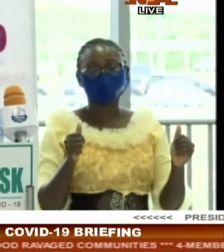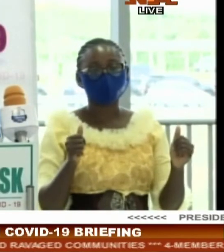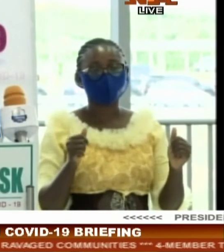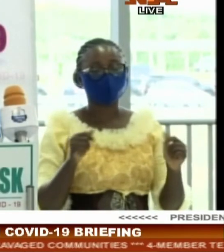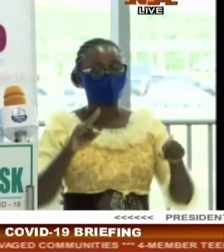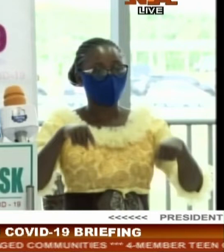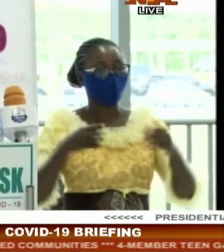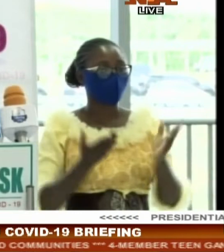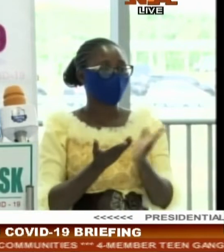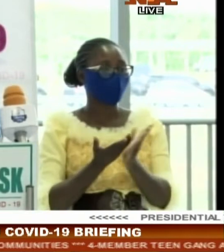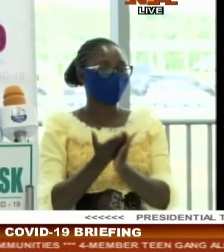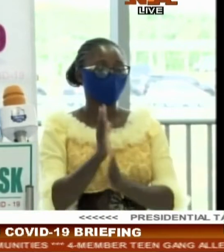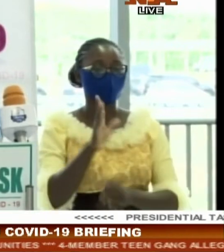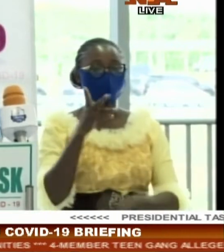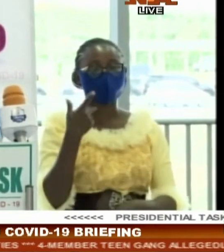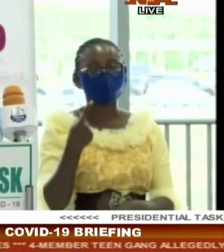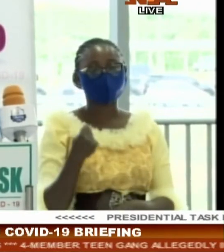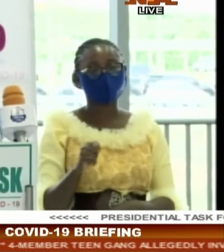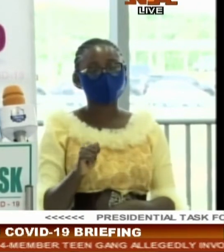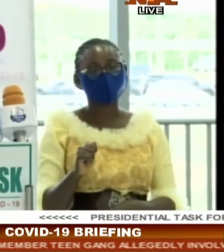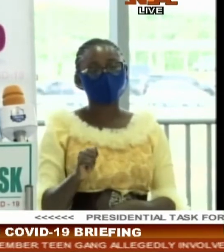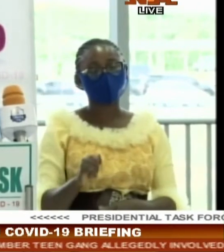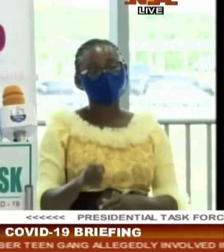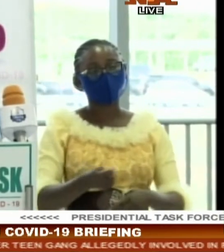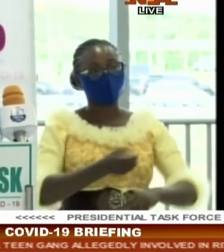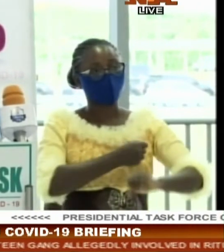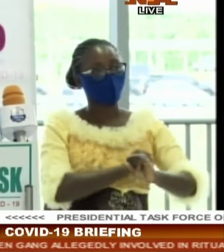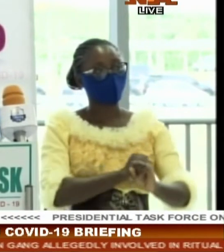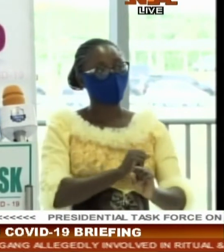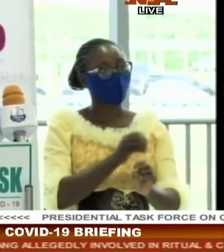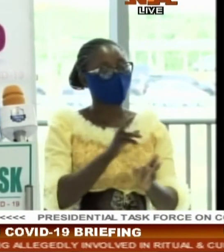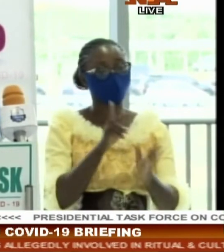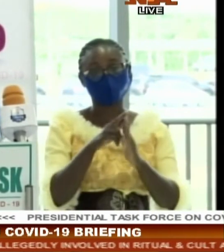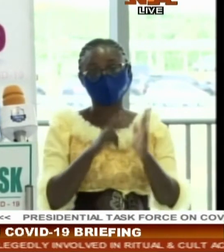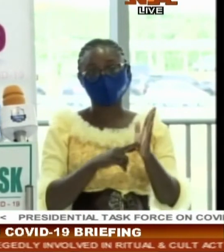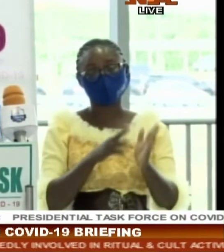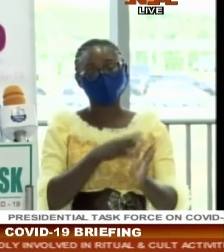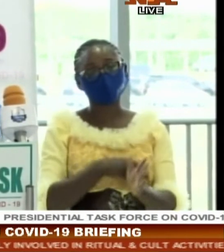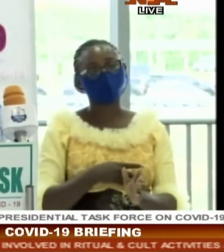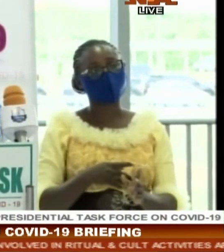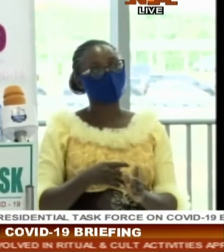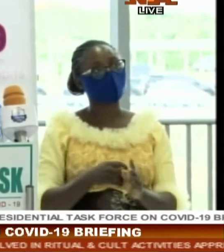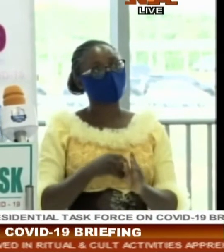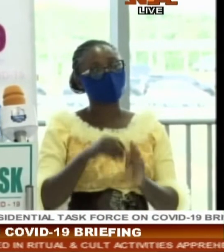go through the airlines and the timetable.